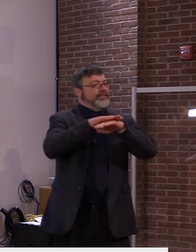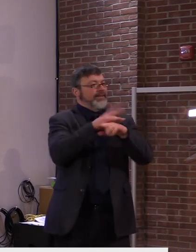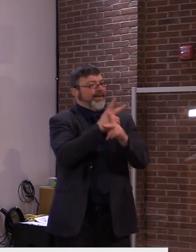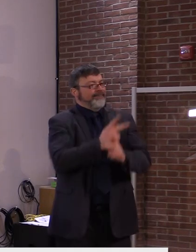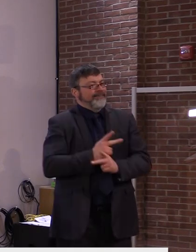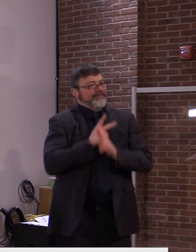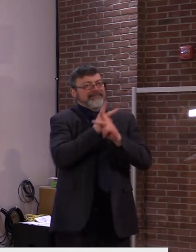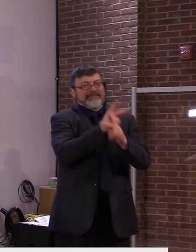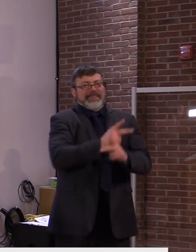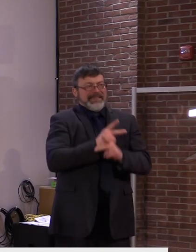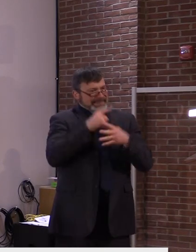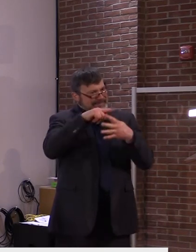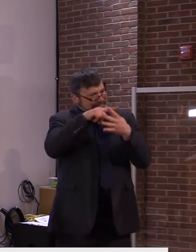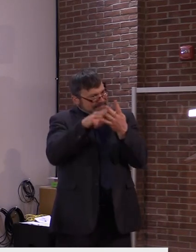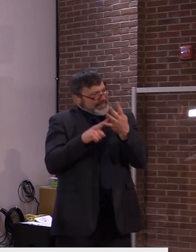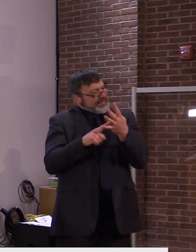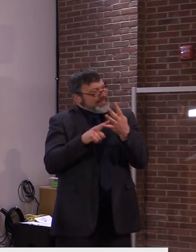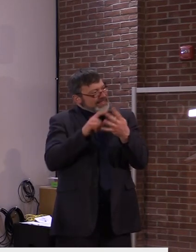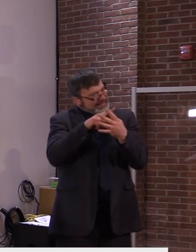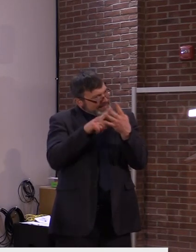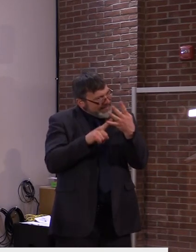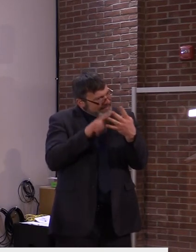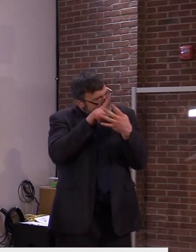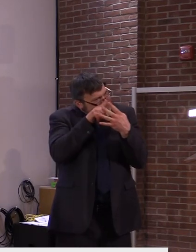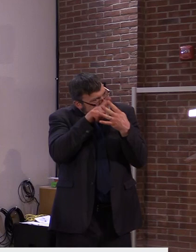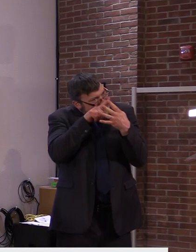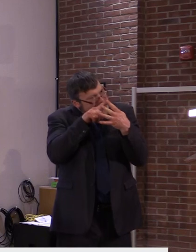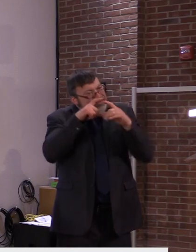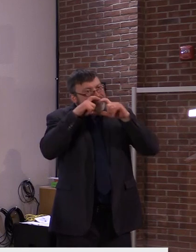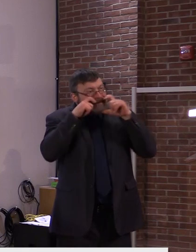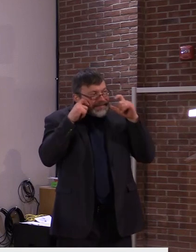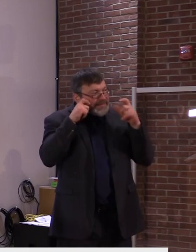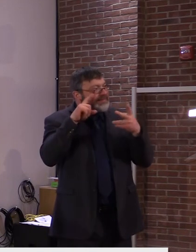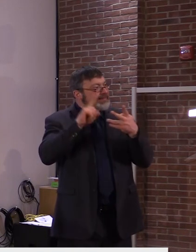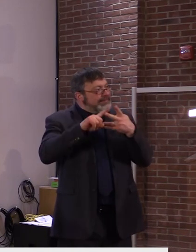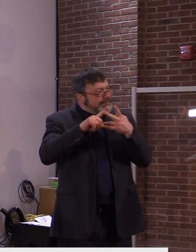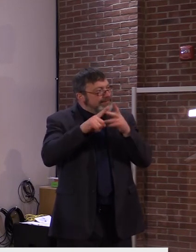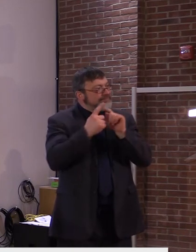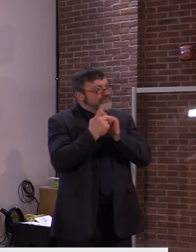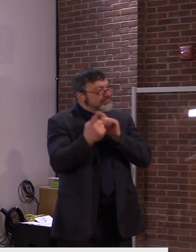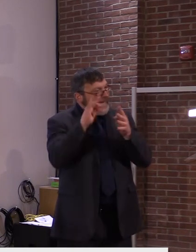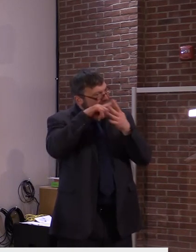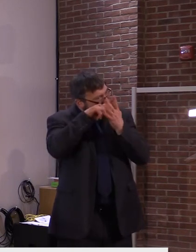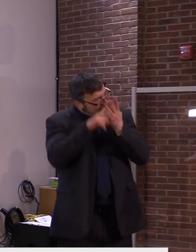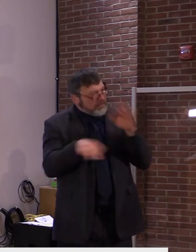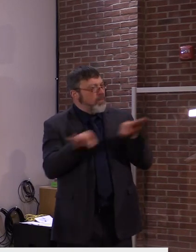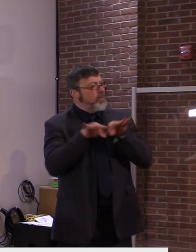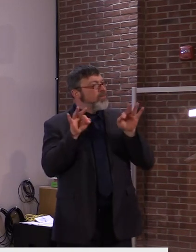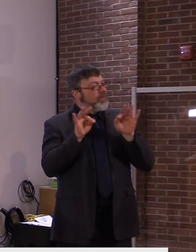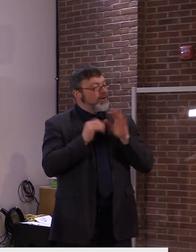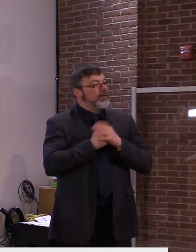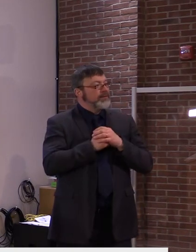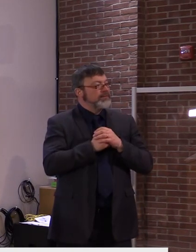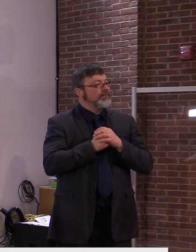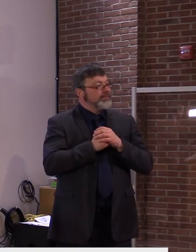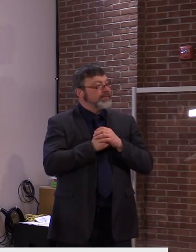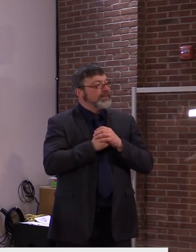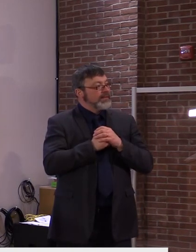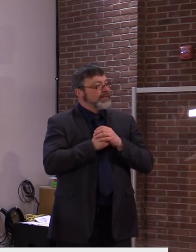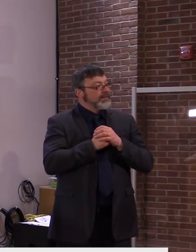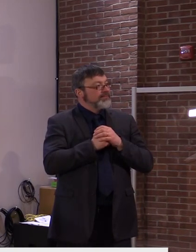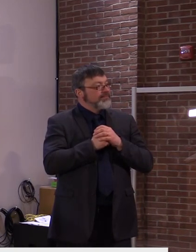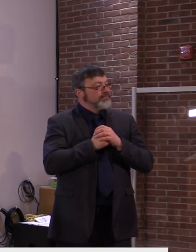about here. It found that wearing a cloth mask over a surgical mask offers more protection against